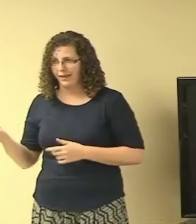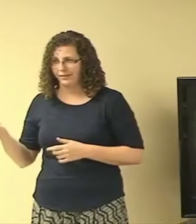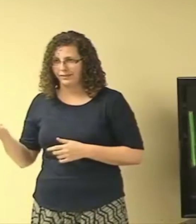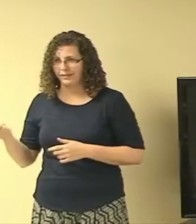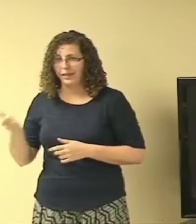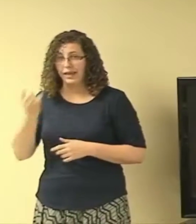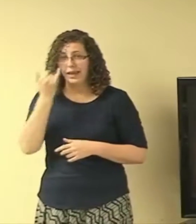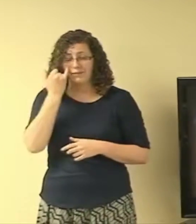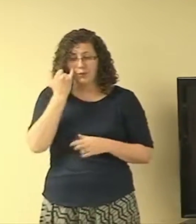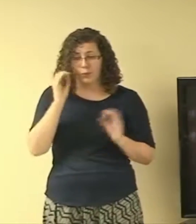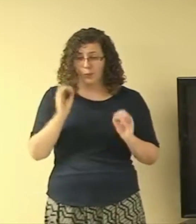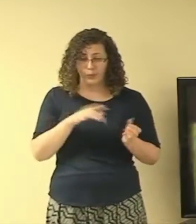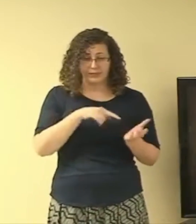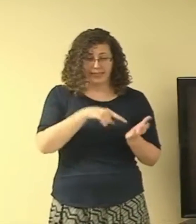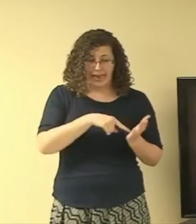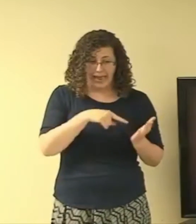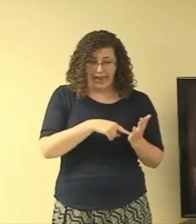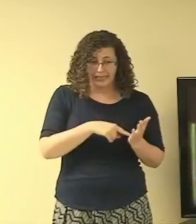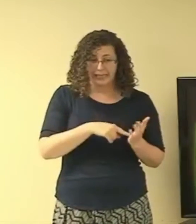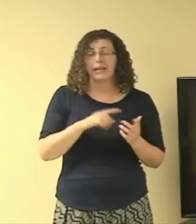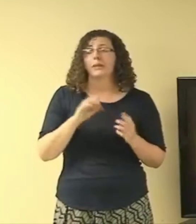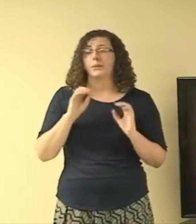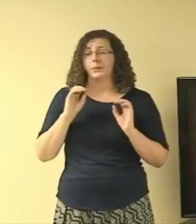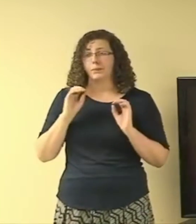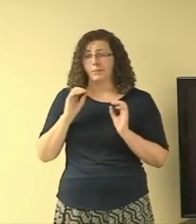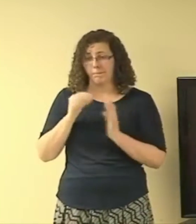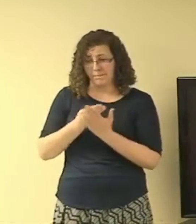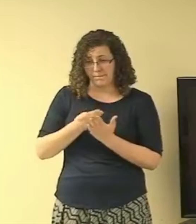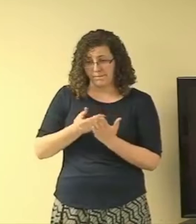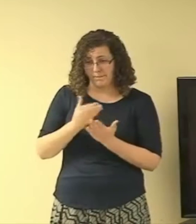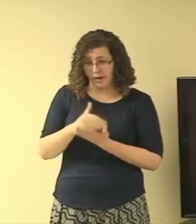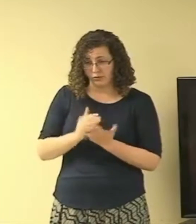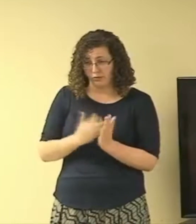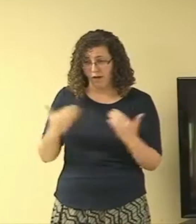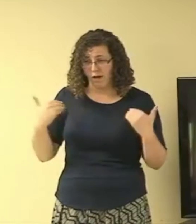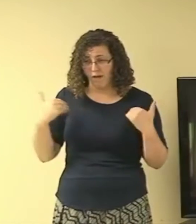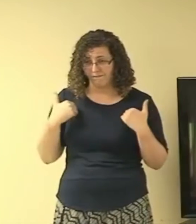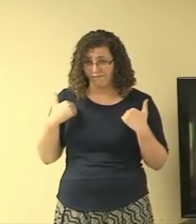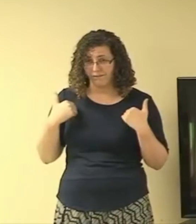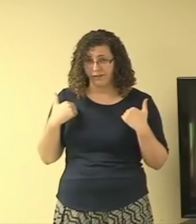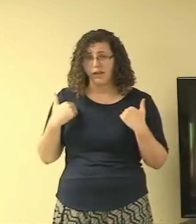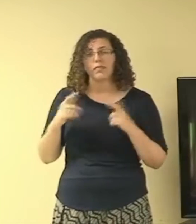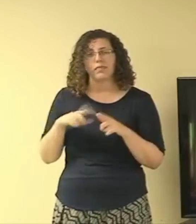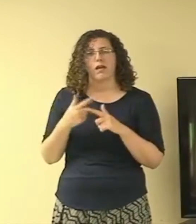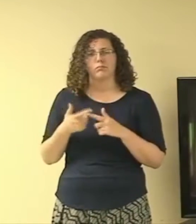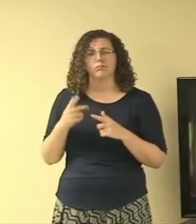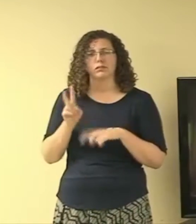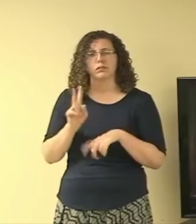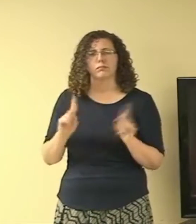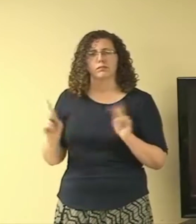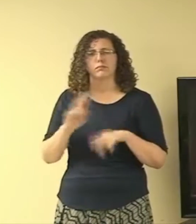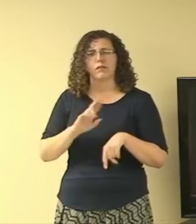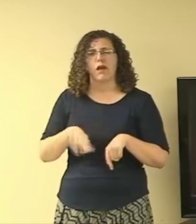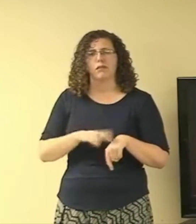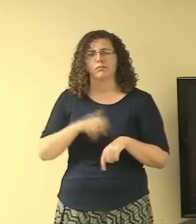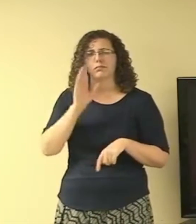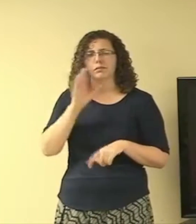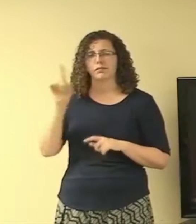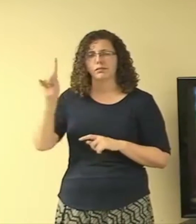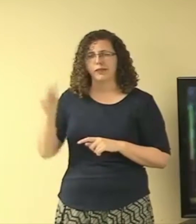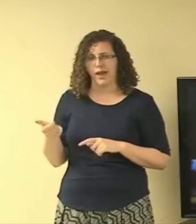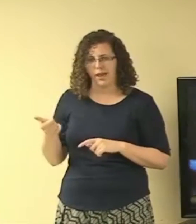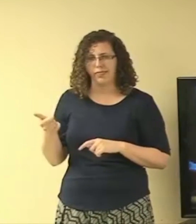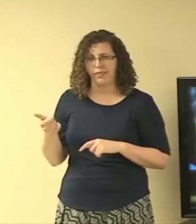Jesus. And they're not giving not because they don't want to, not because they don't know to. They're not giving because they're broke. And they're having to make a choice between the light